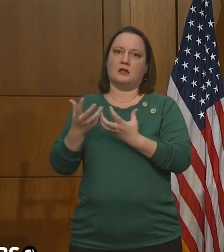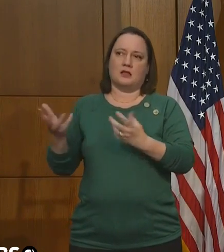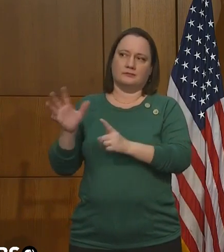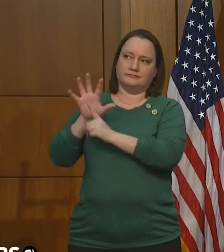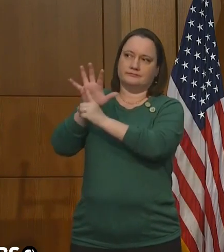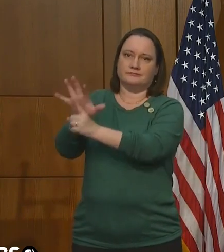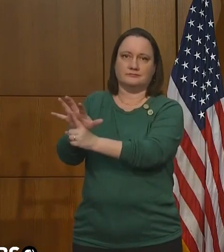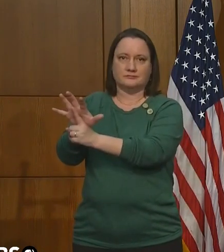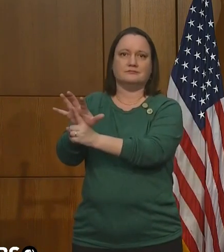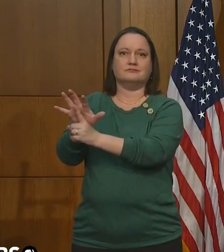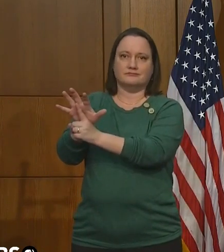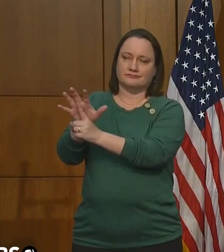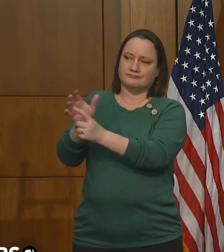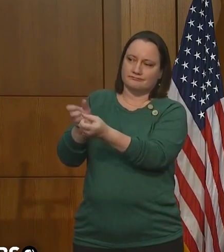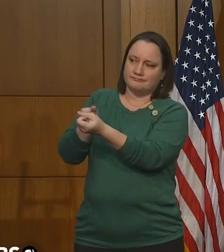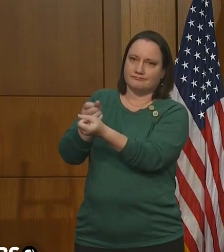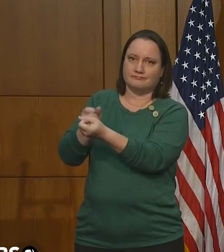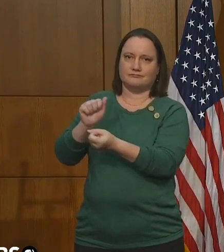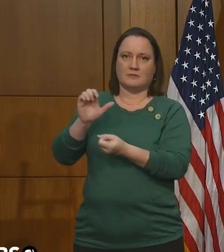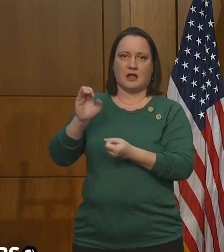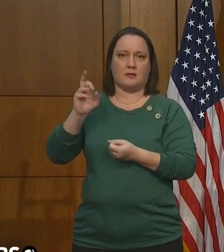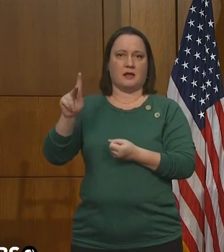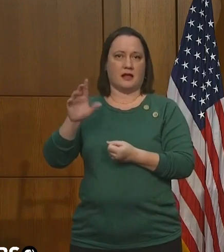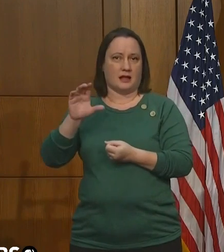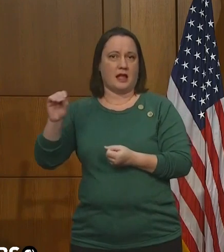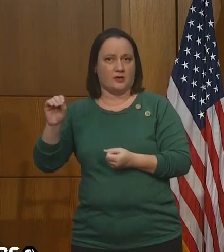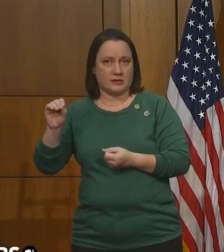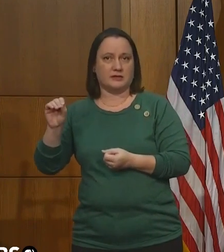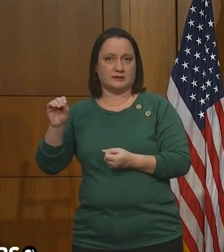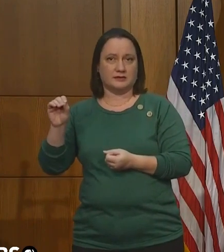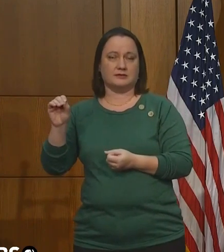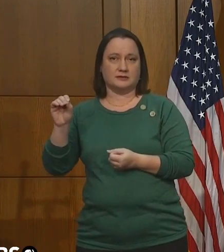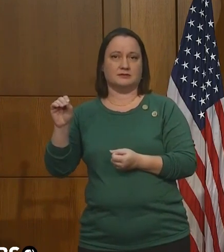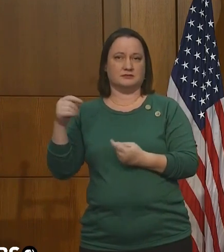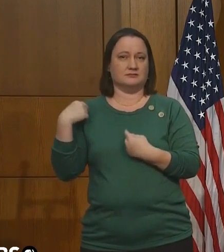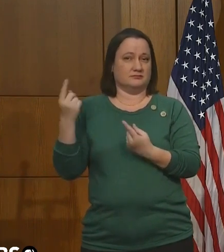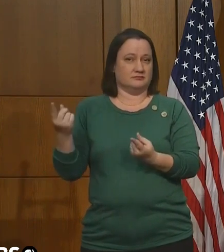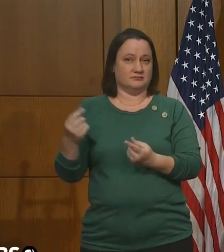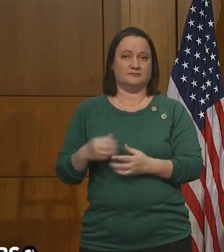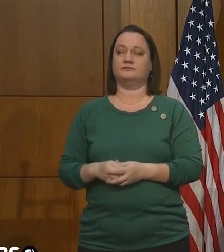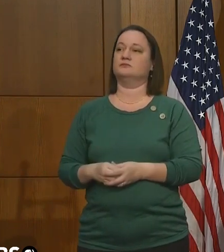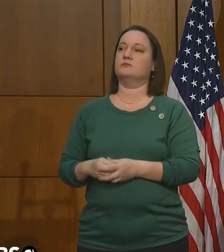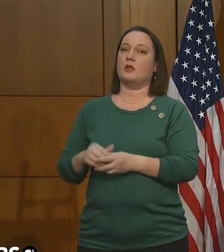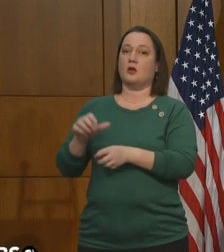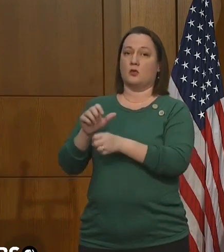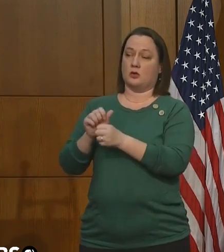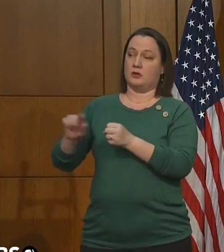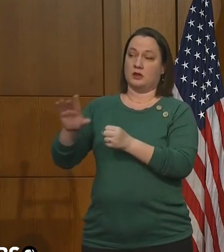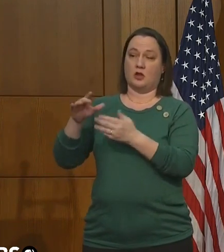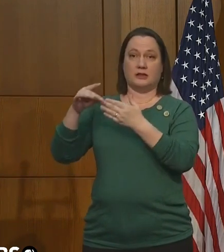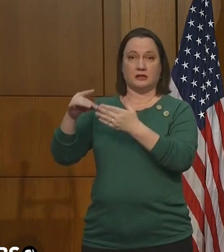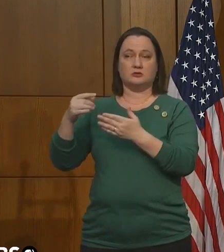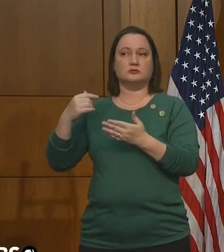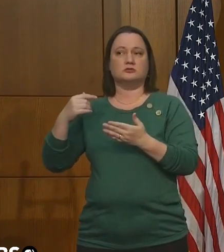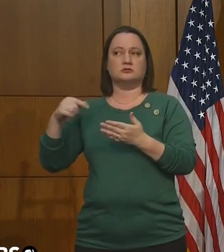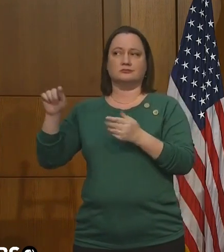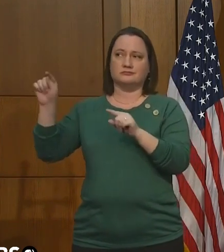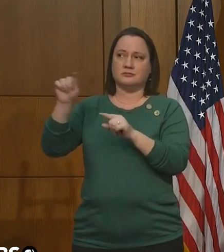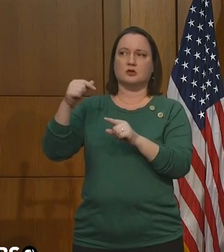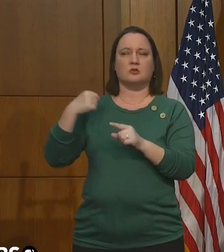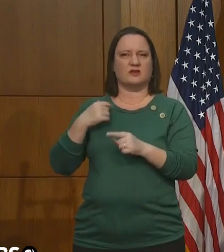been placed in Accomack County. And yes, working with their leaders, we feel comfortable.